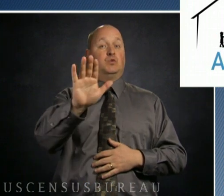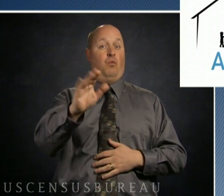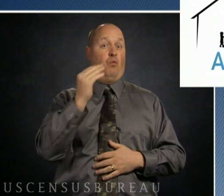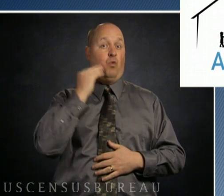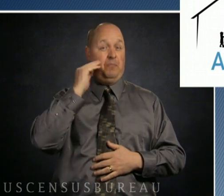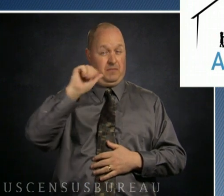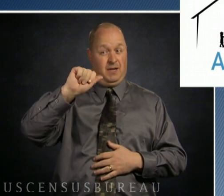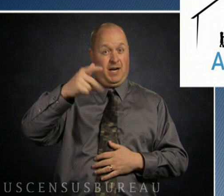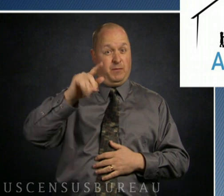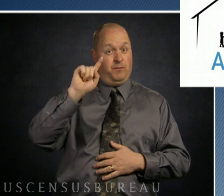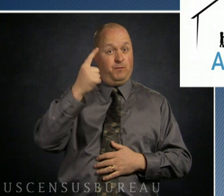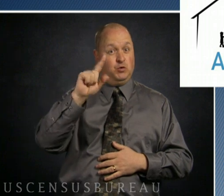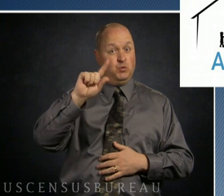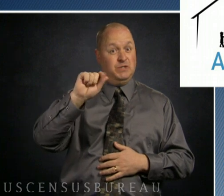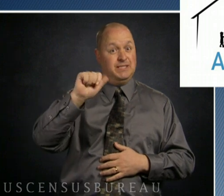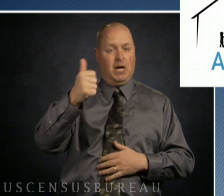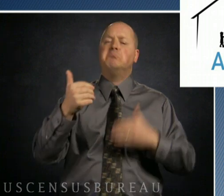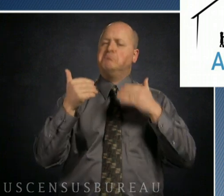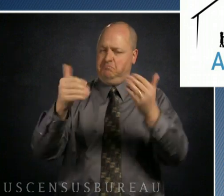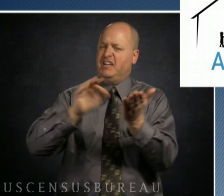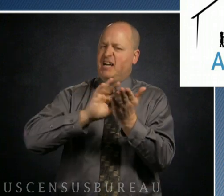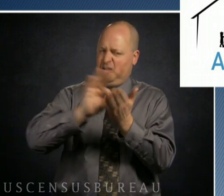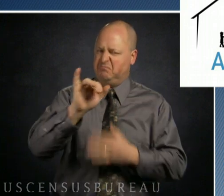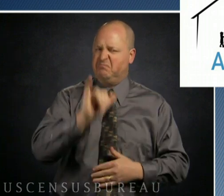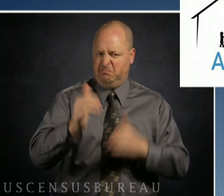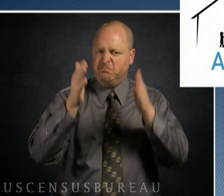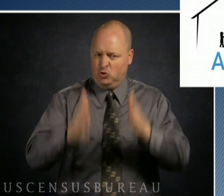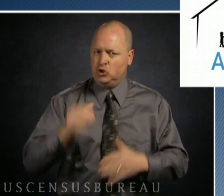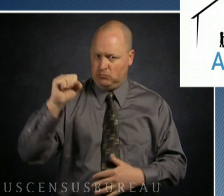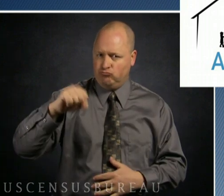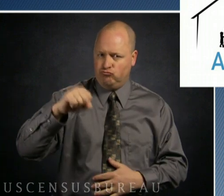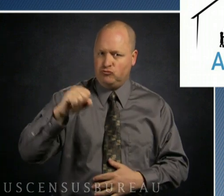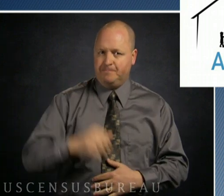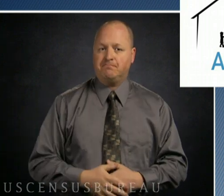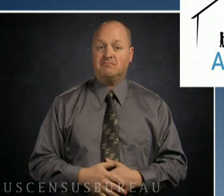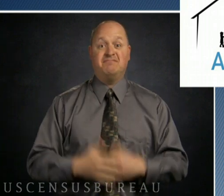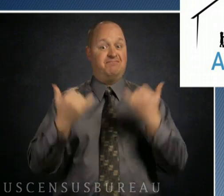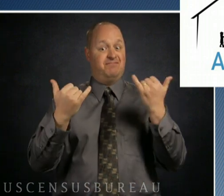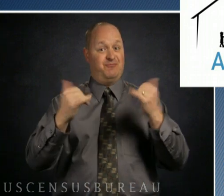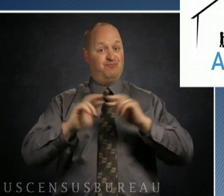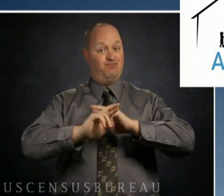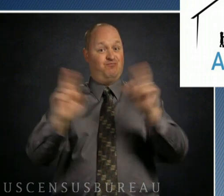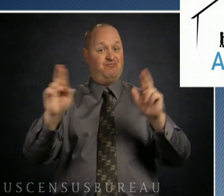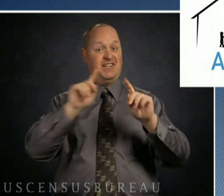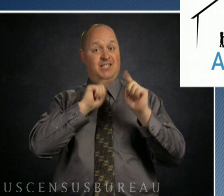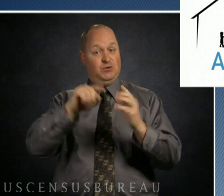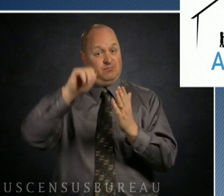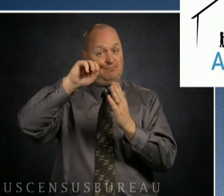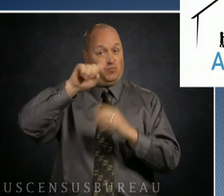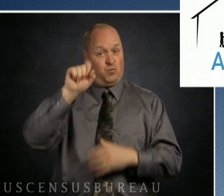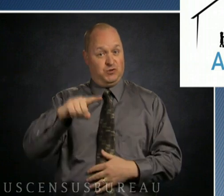1st, 2010, count that person. Now you're ready to answer question 1.